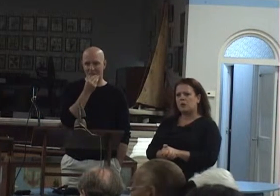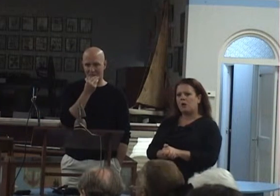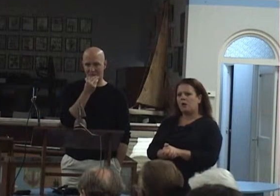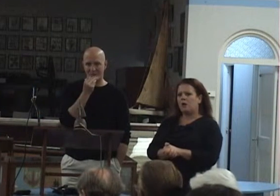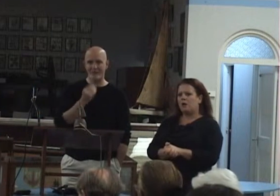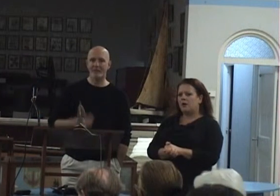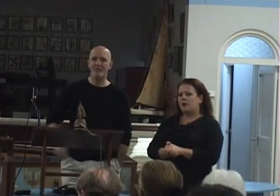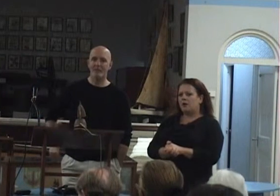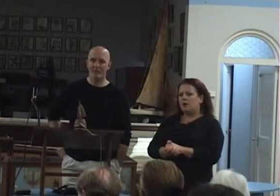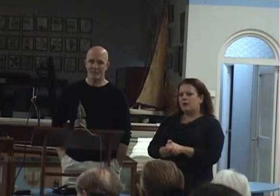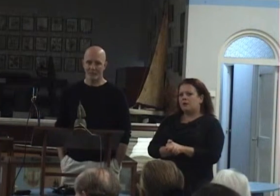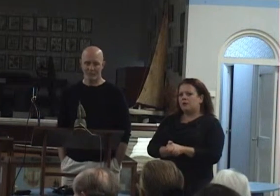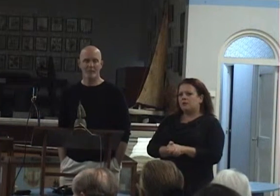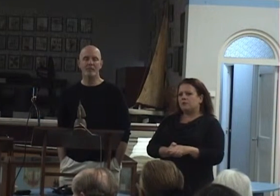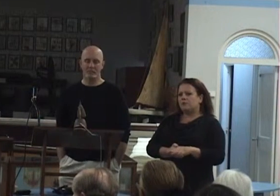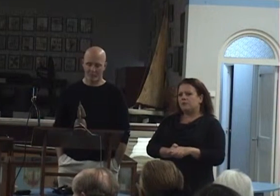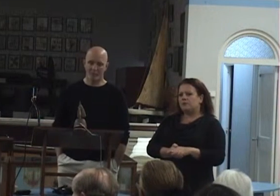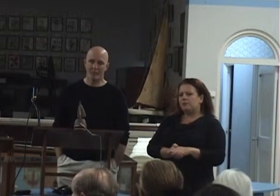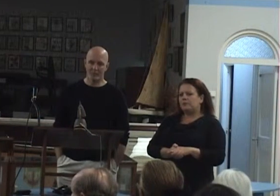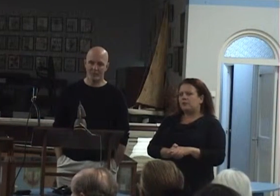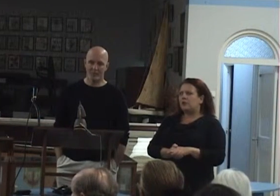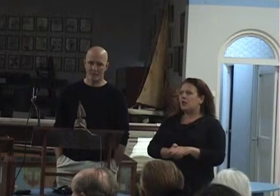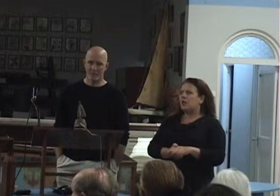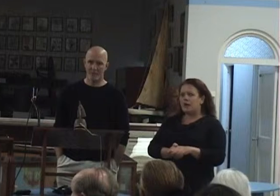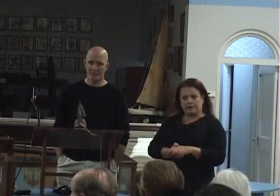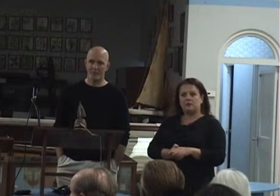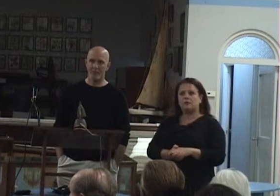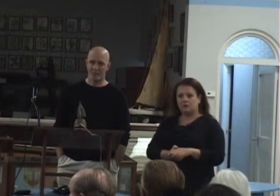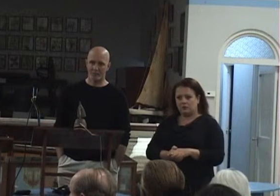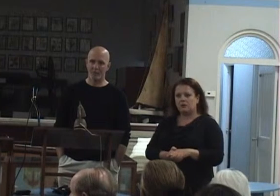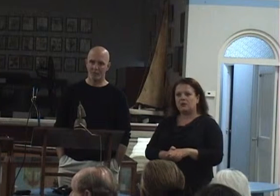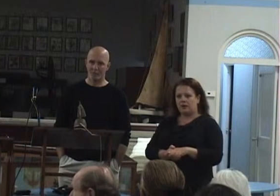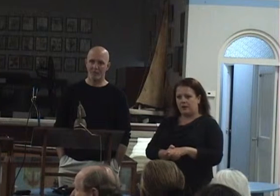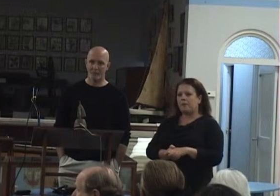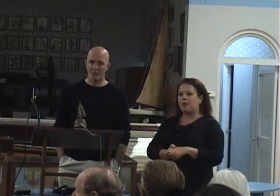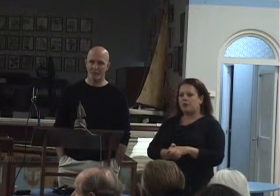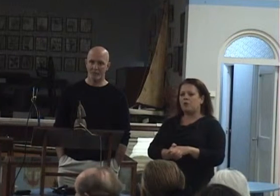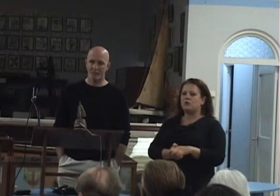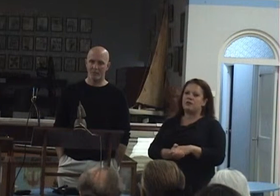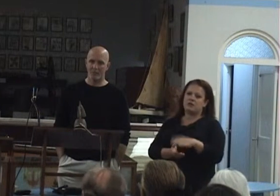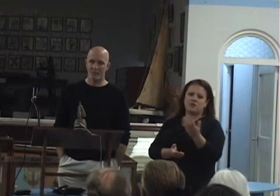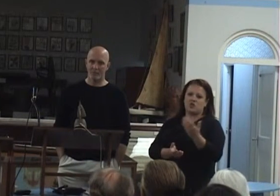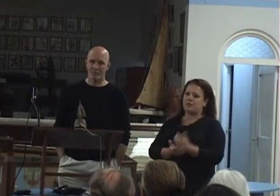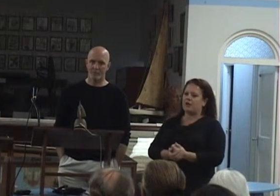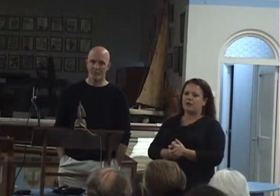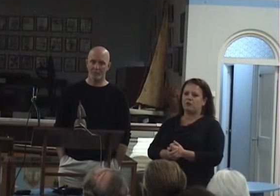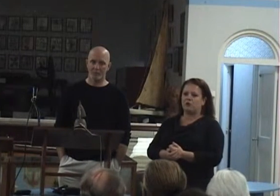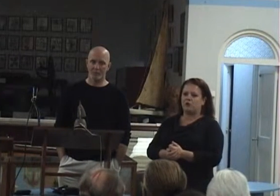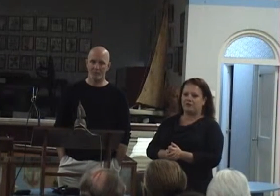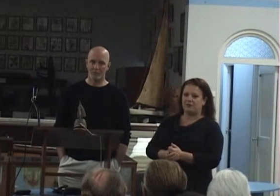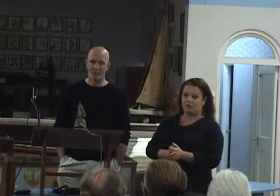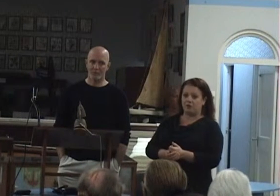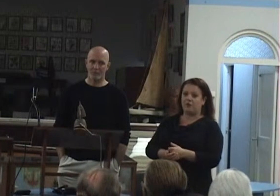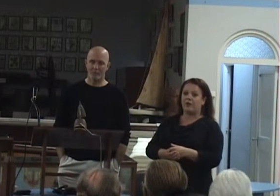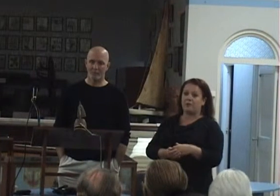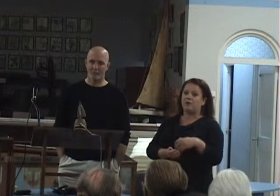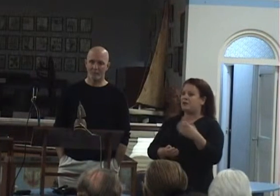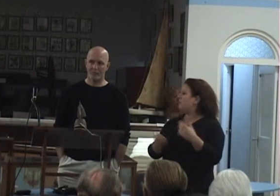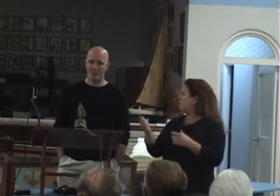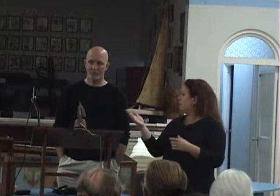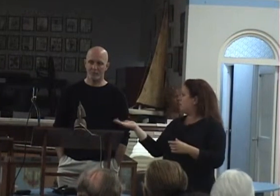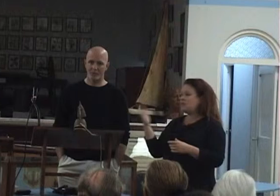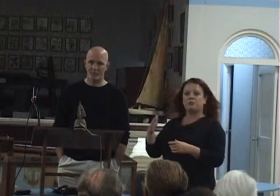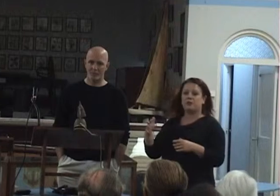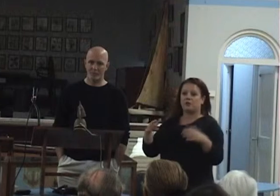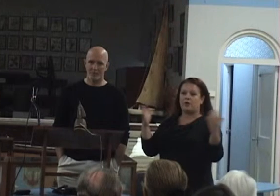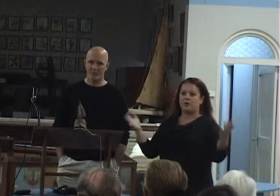Islands, that planter would have more than one Yes. plantation. Yeah, and these just, and I don't know if this is true for everyone, but